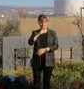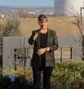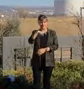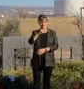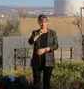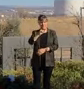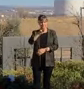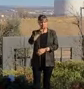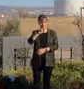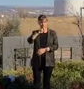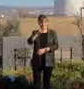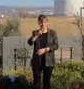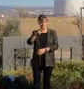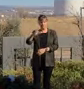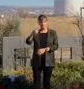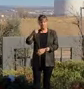Goebel,